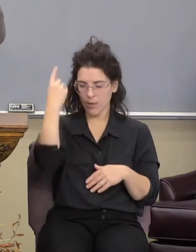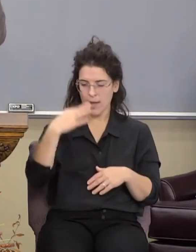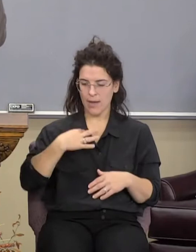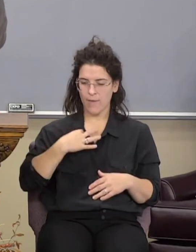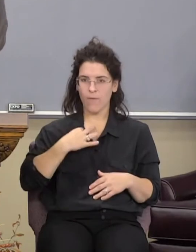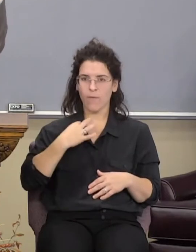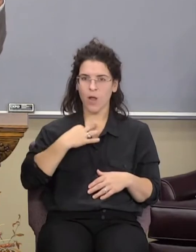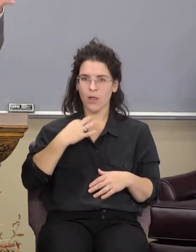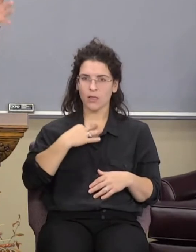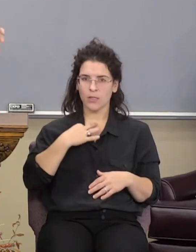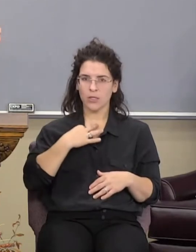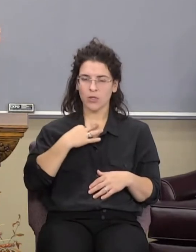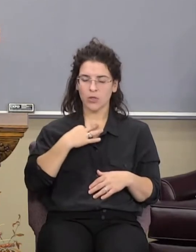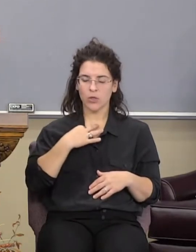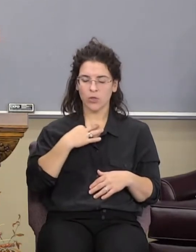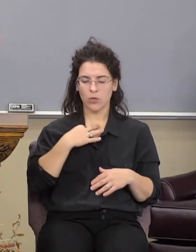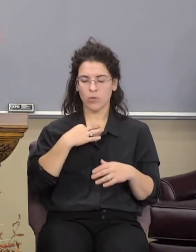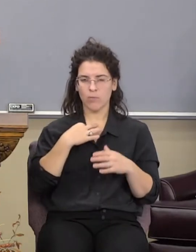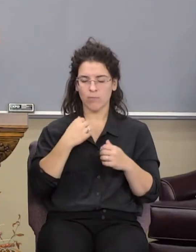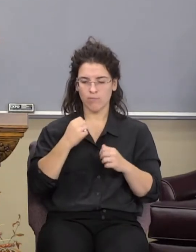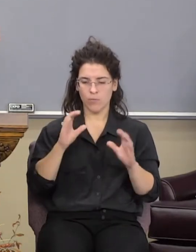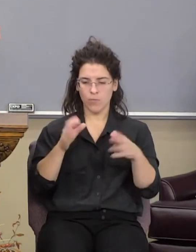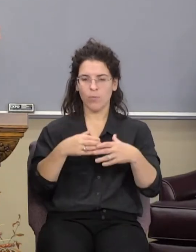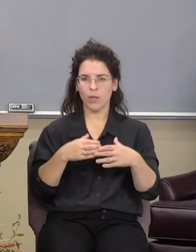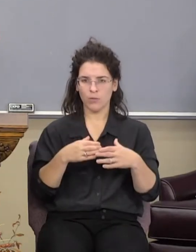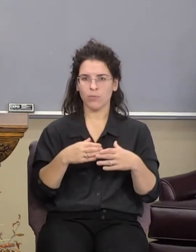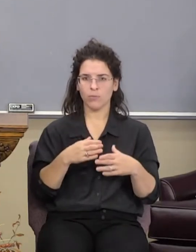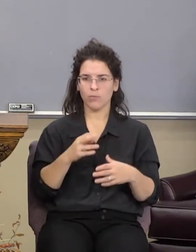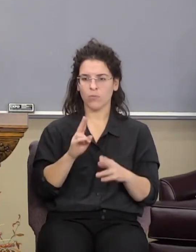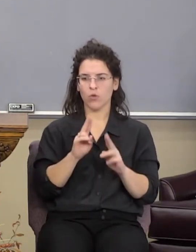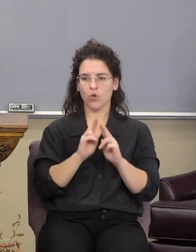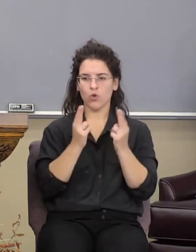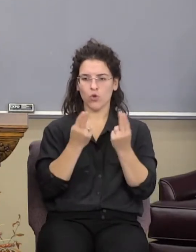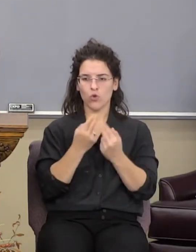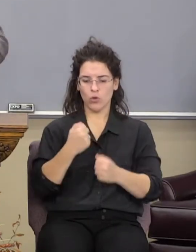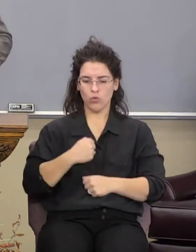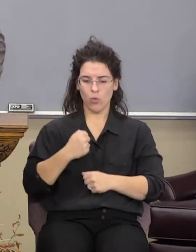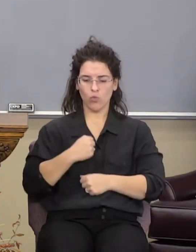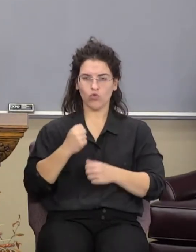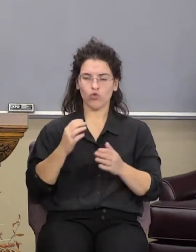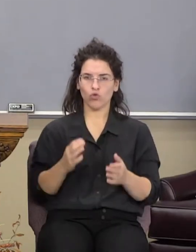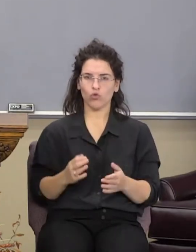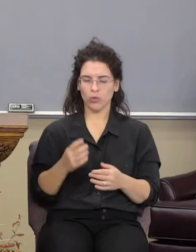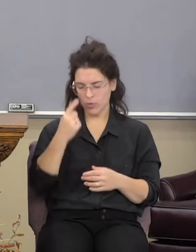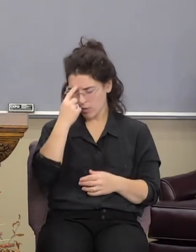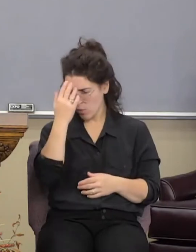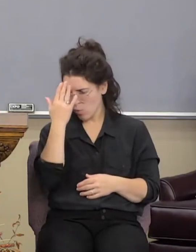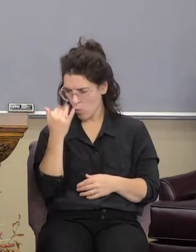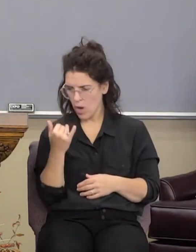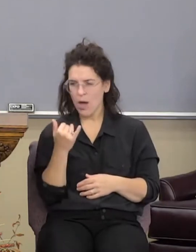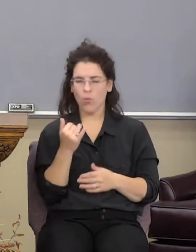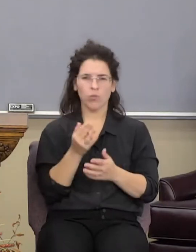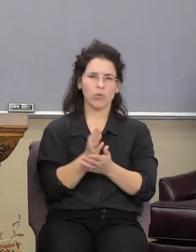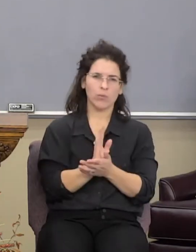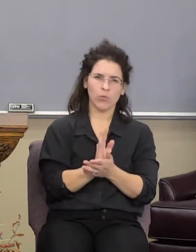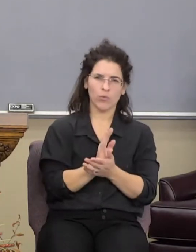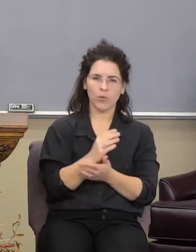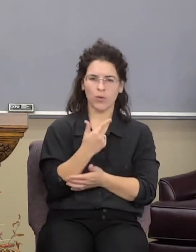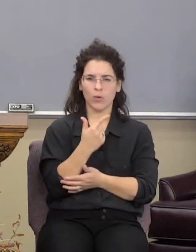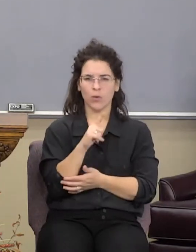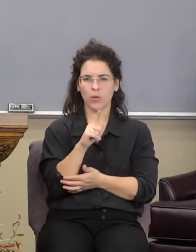volunteer regiment, Union soldiers. And you think, why was the movie